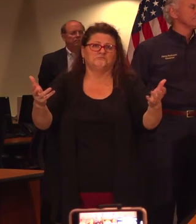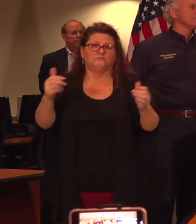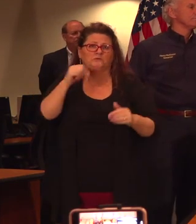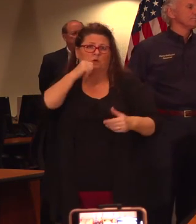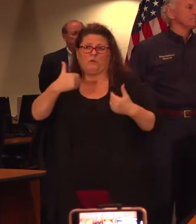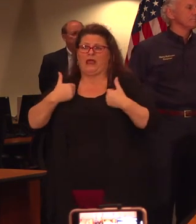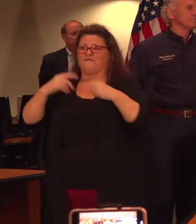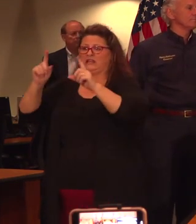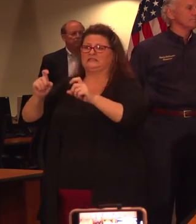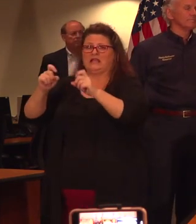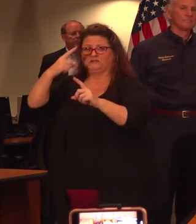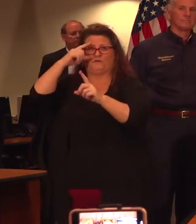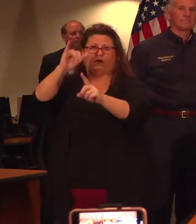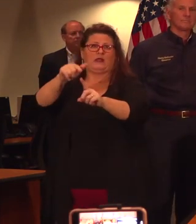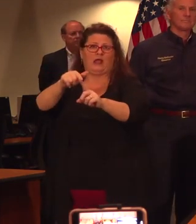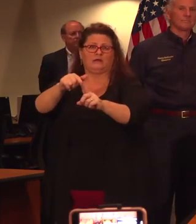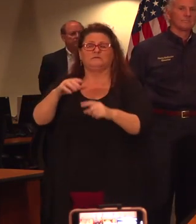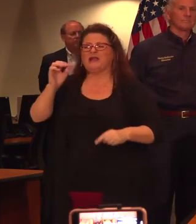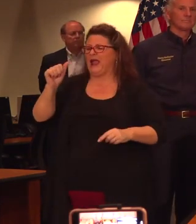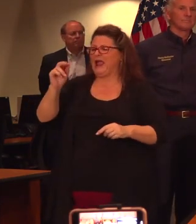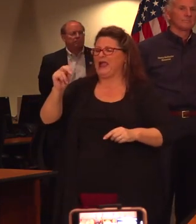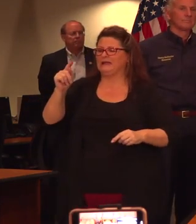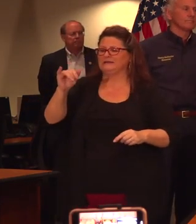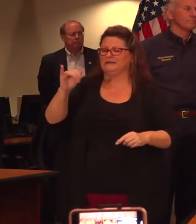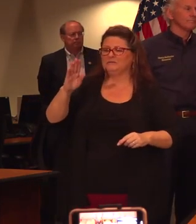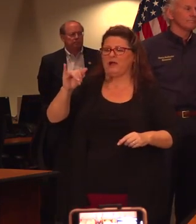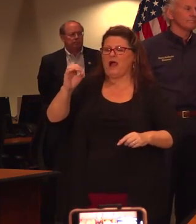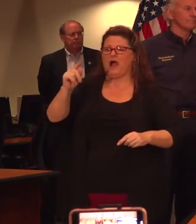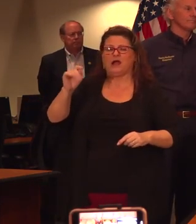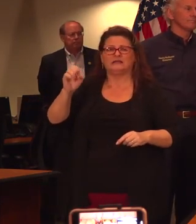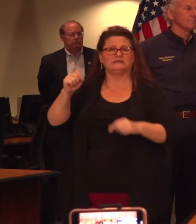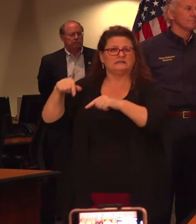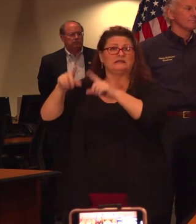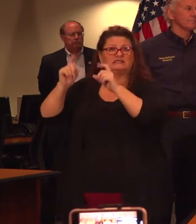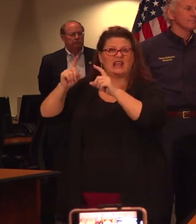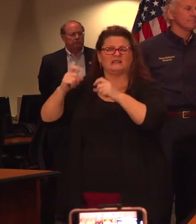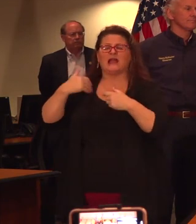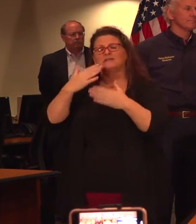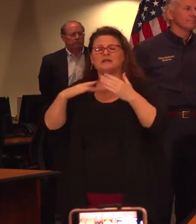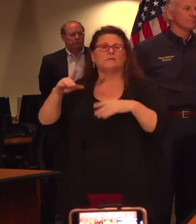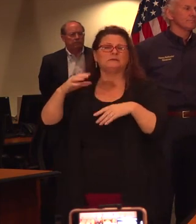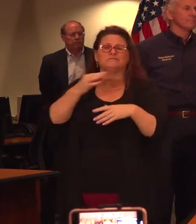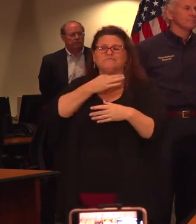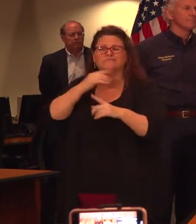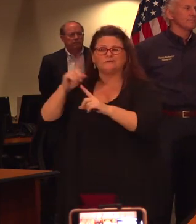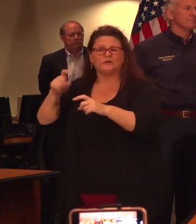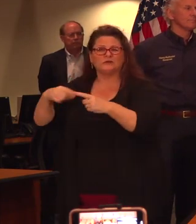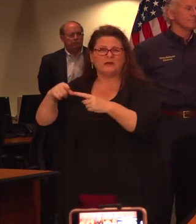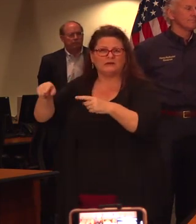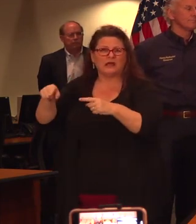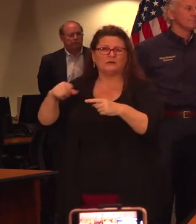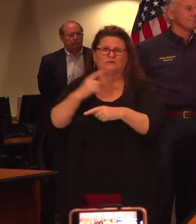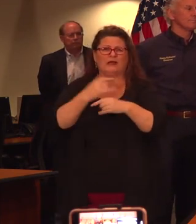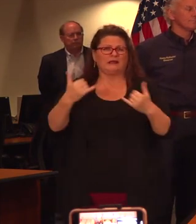indicate that. There are questions about these antibody tests. And because we are really so early in the